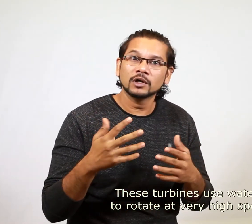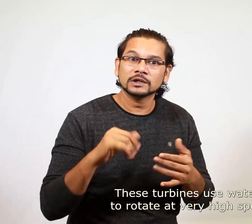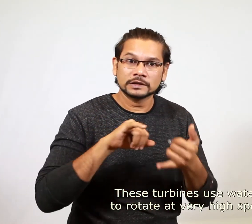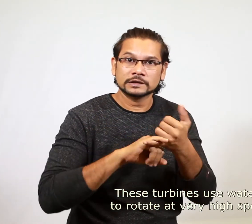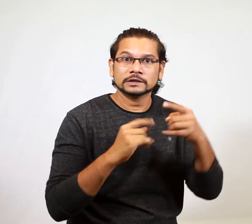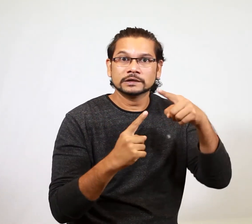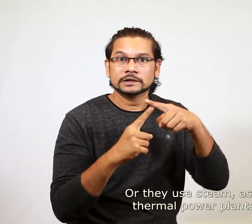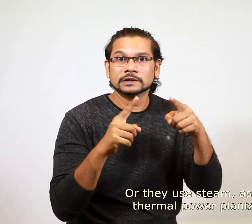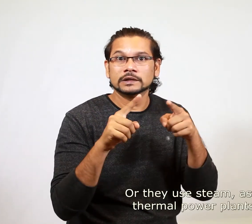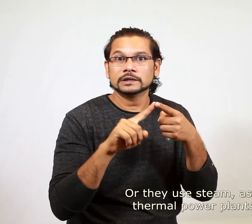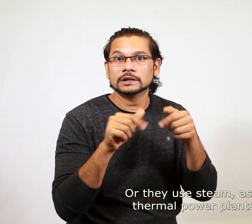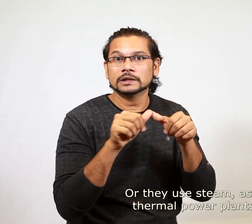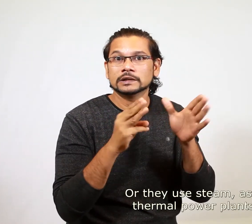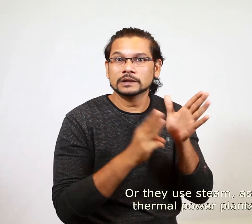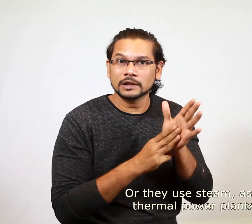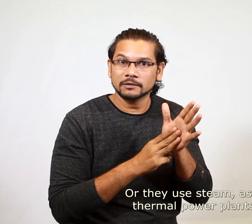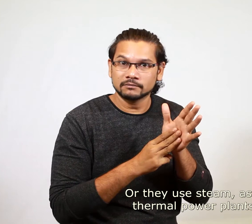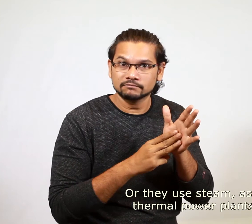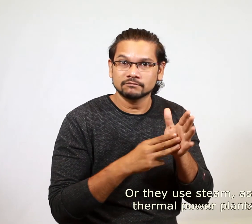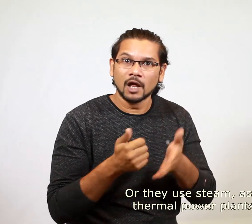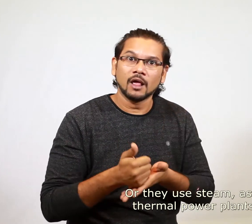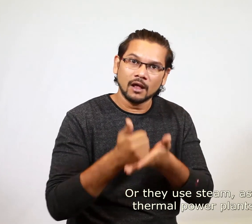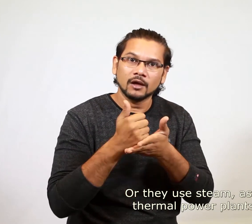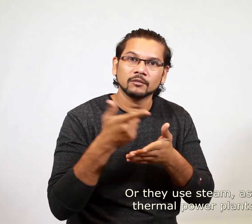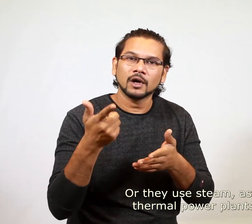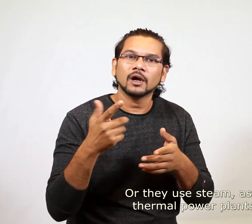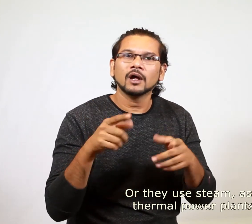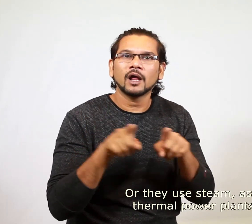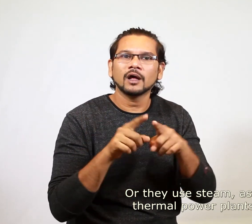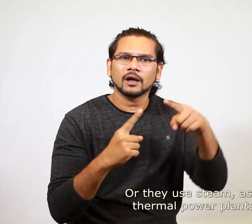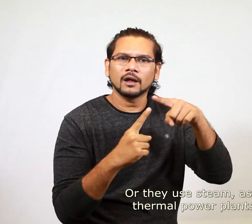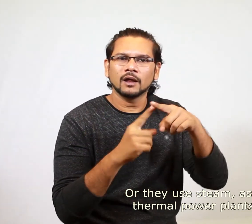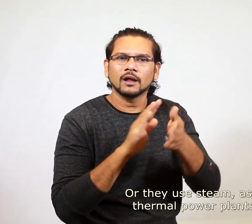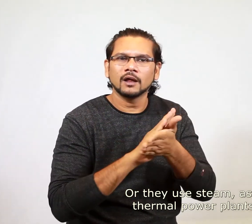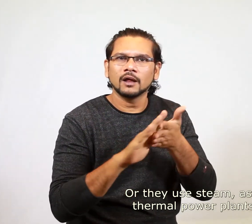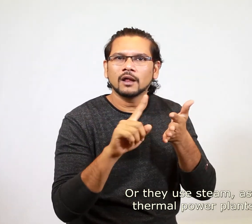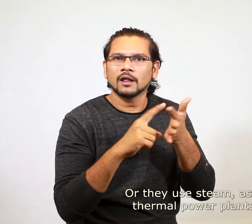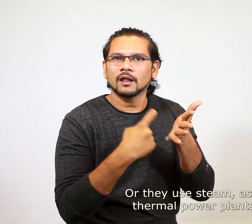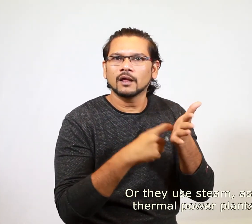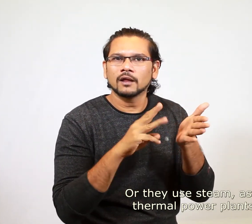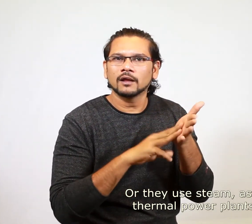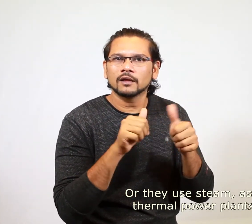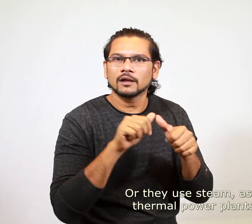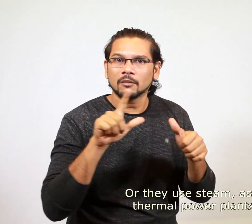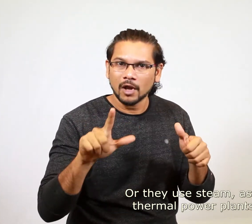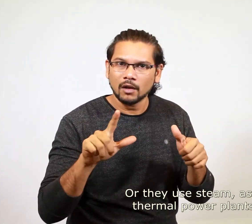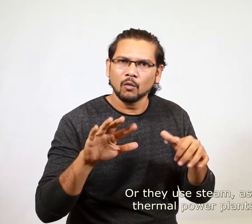Or they use steam, as in thermal power plants. Thermal power plants.